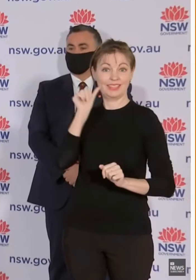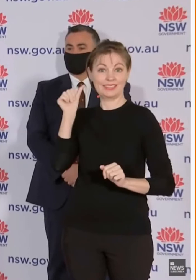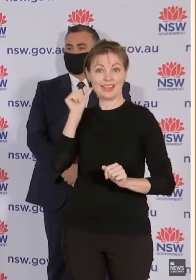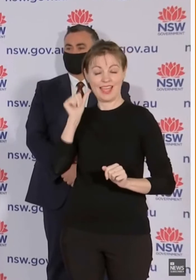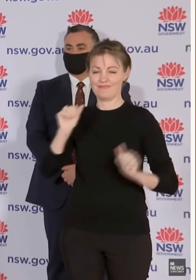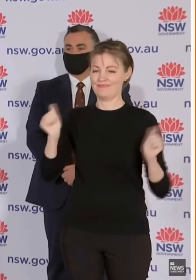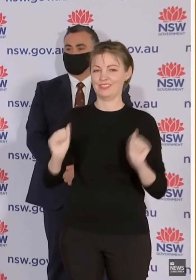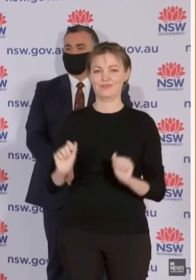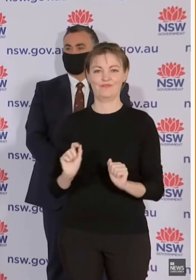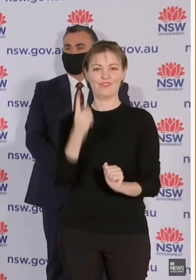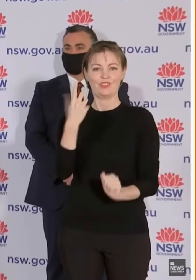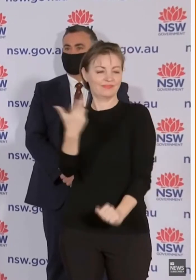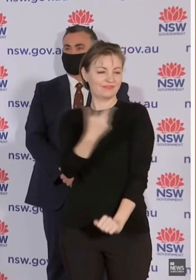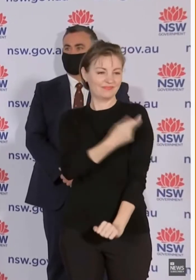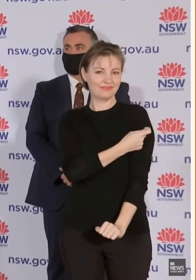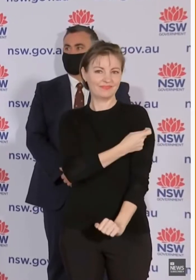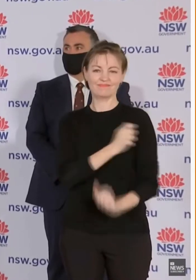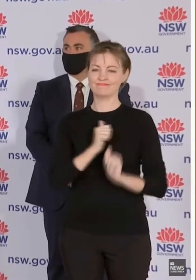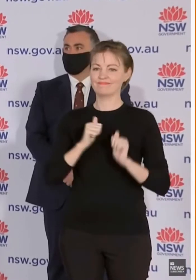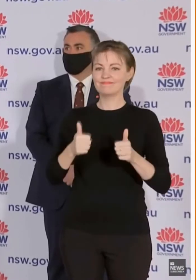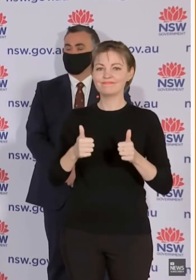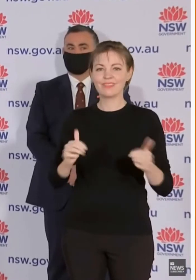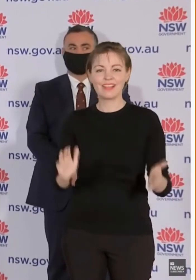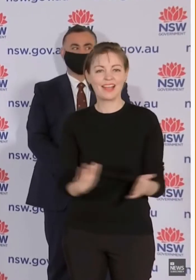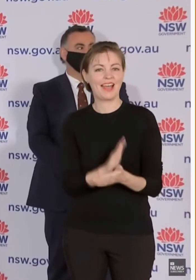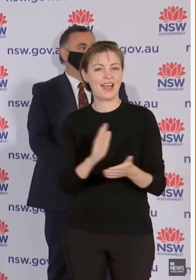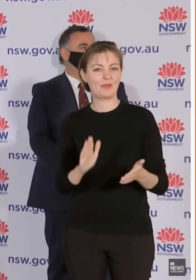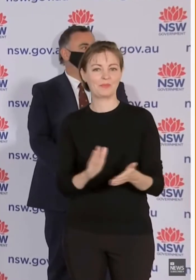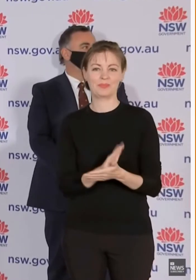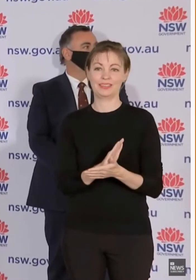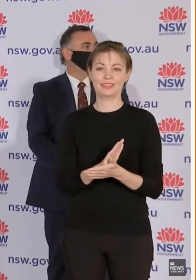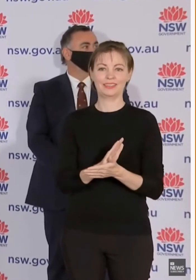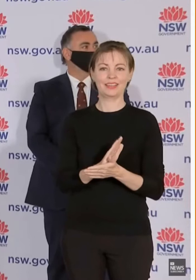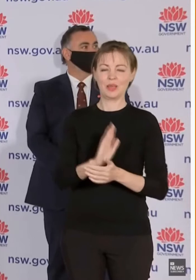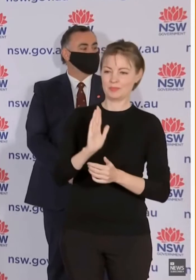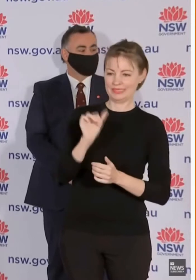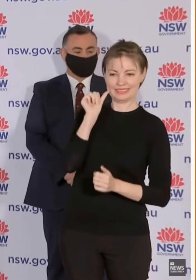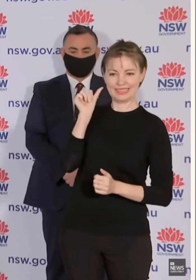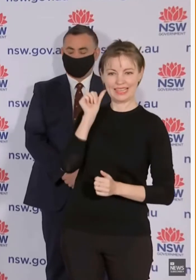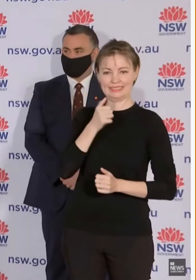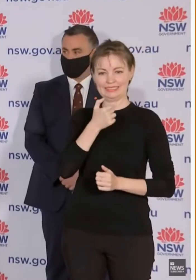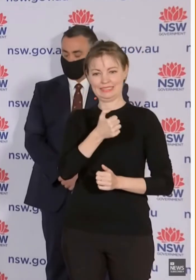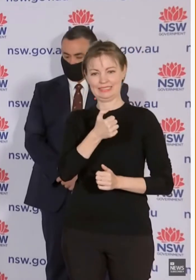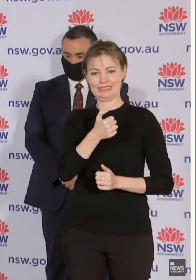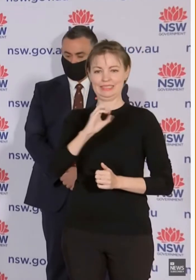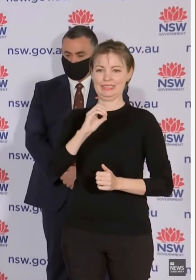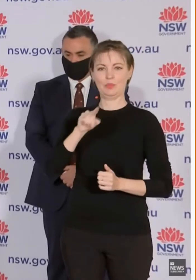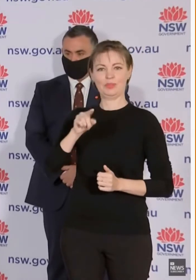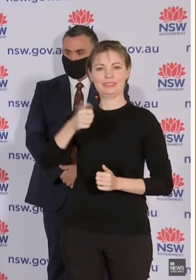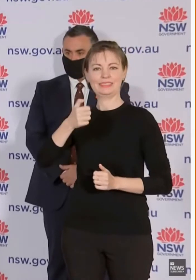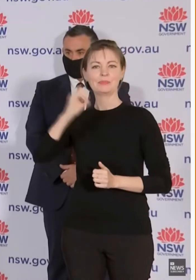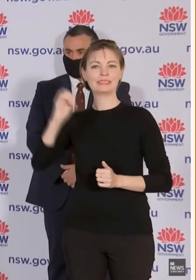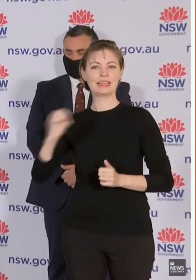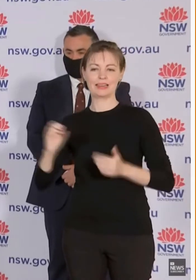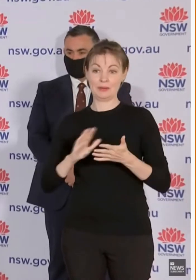their first dose of vaccine. So it's really pleasing to know that officially we were 66-point-something% yesterday. 2/3 of our adult population